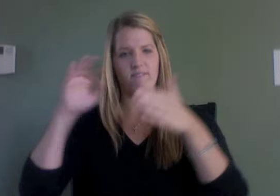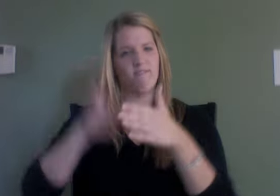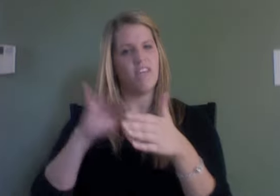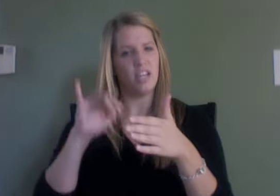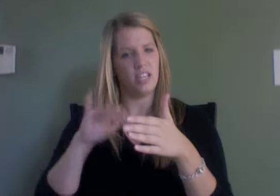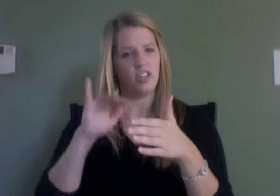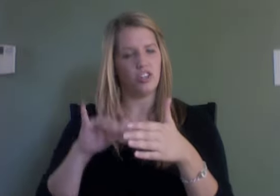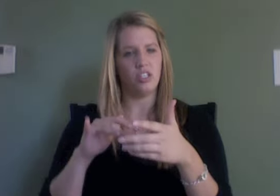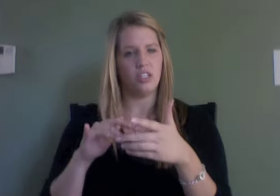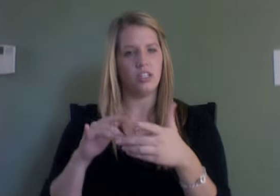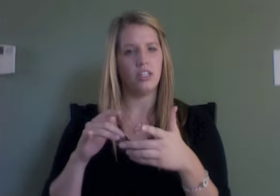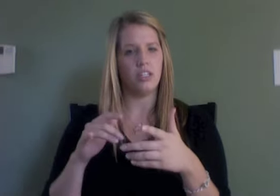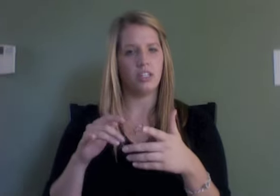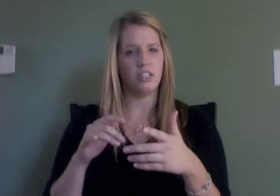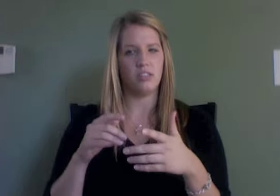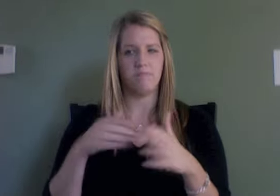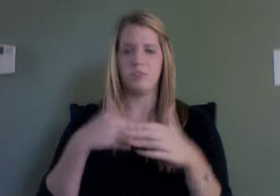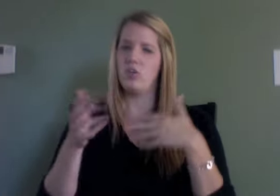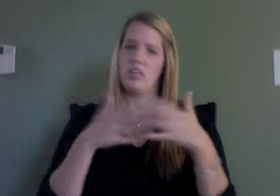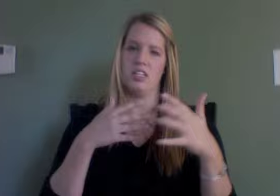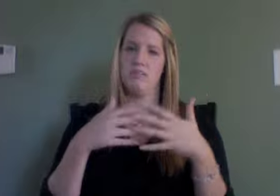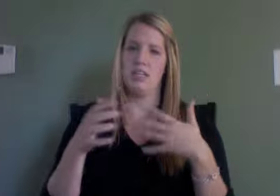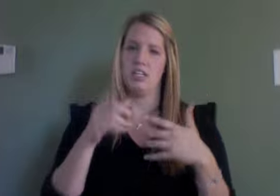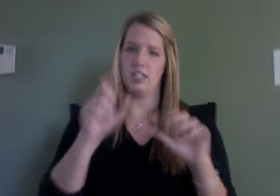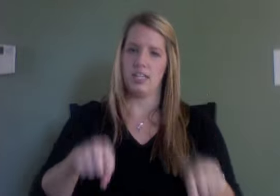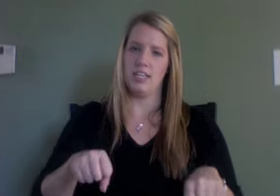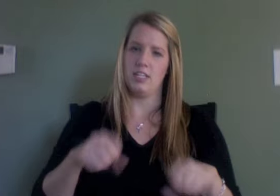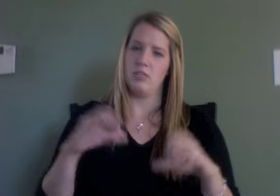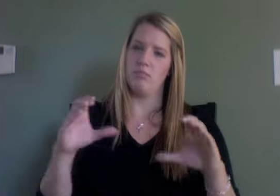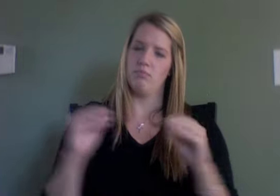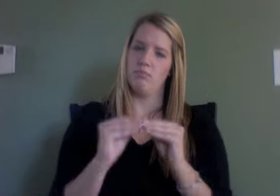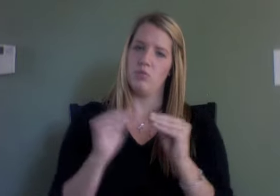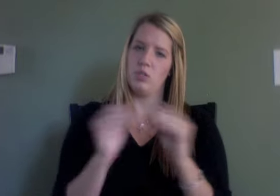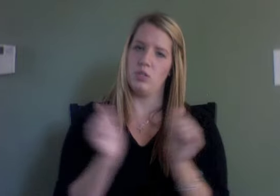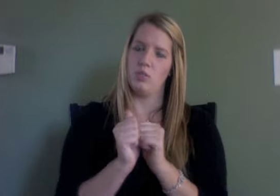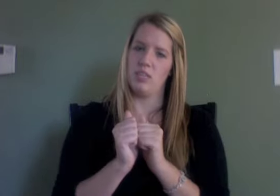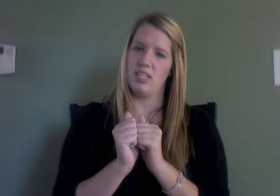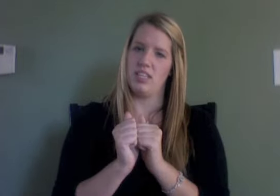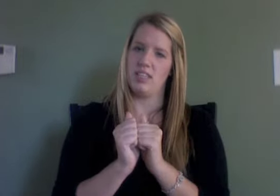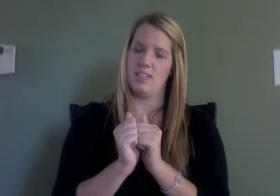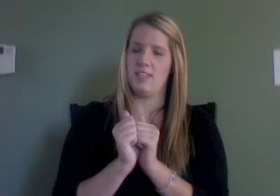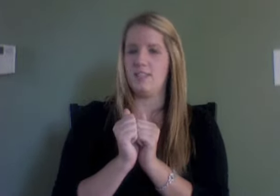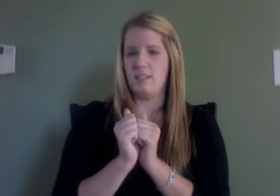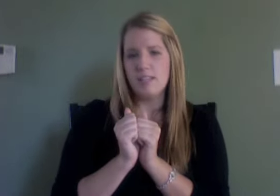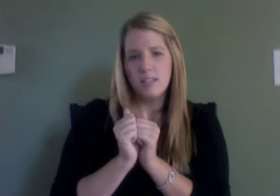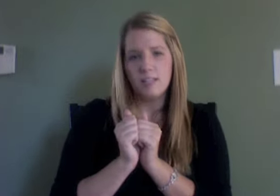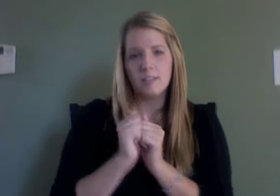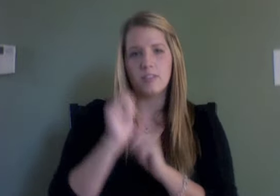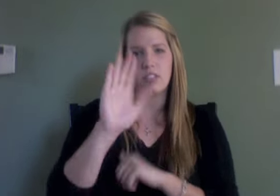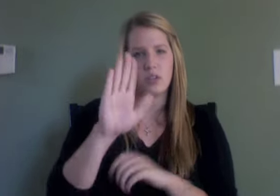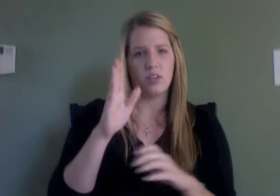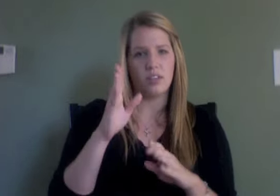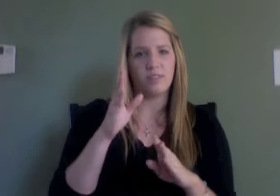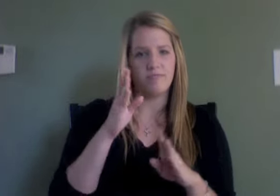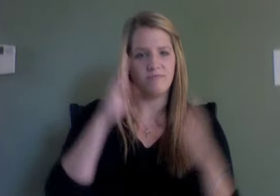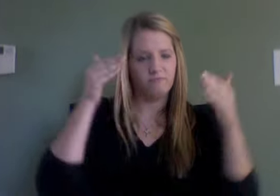So you said that you've done a little bit of digital photography, is that correct? But you haven't done anything with darkrooms